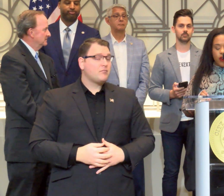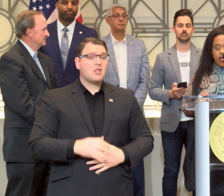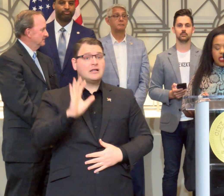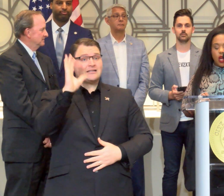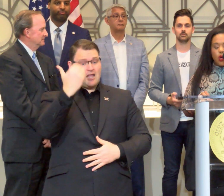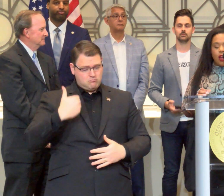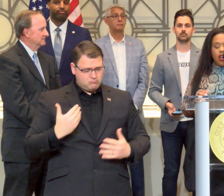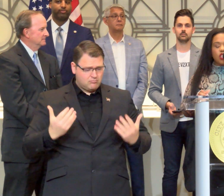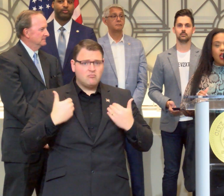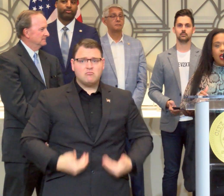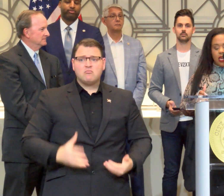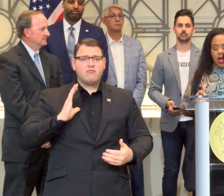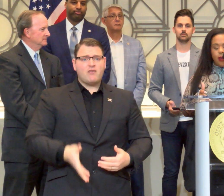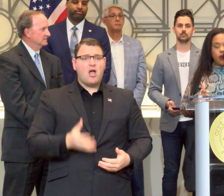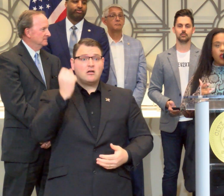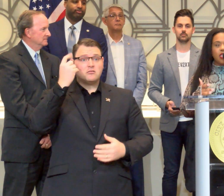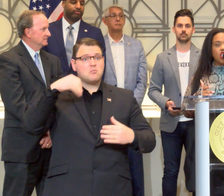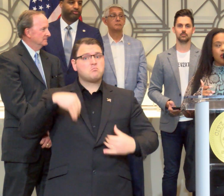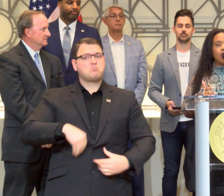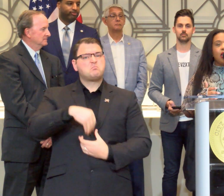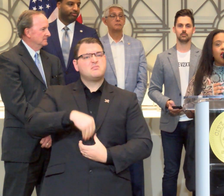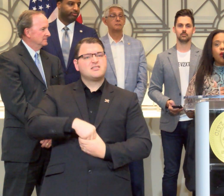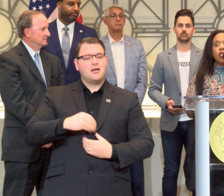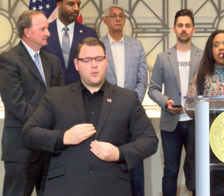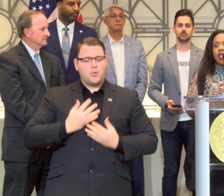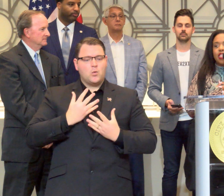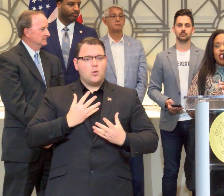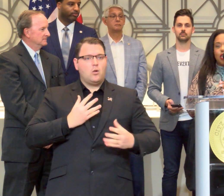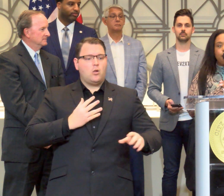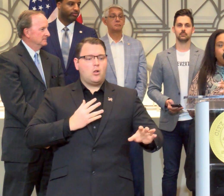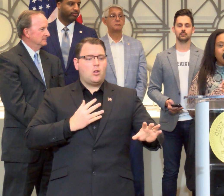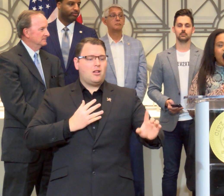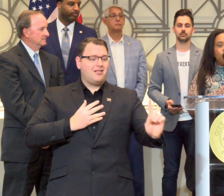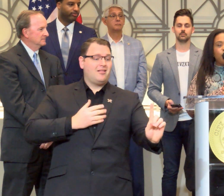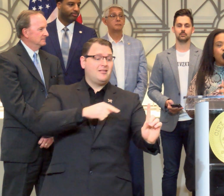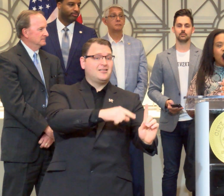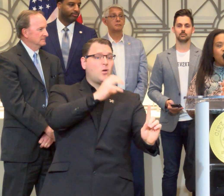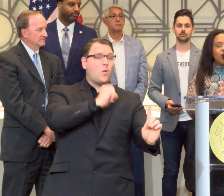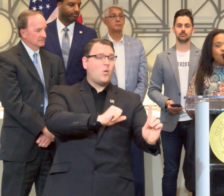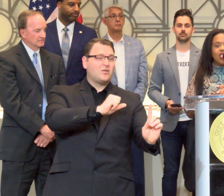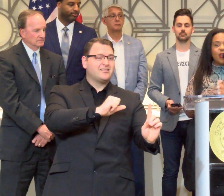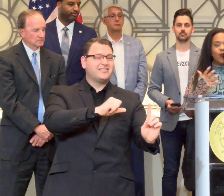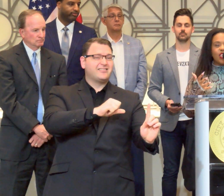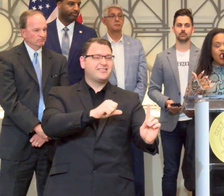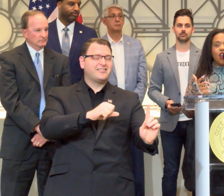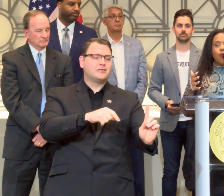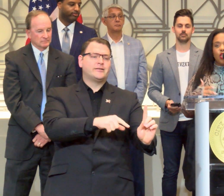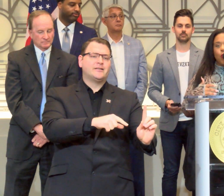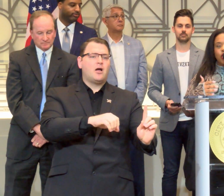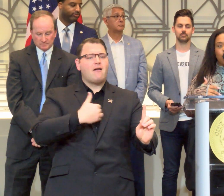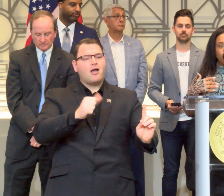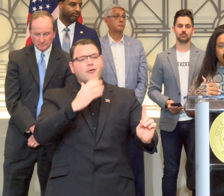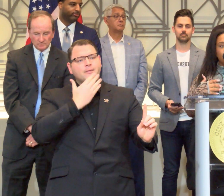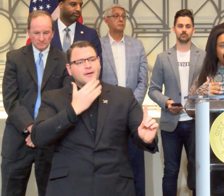or friends who have underlying medical conditions. And I will say this is a point in time where we do not want to be selfish. We